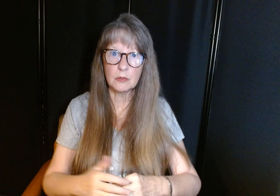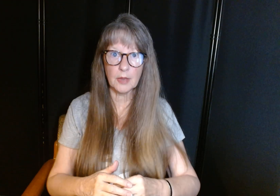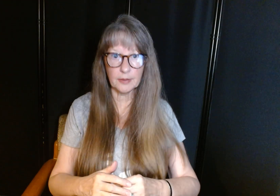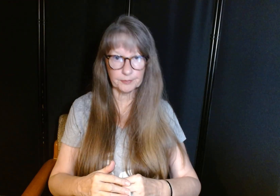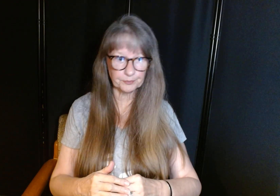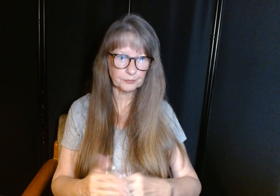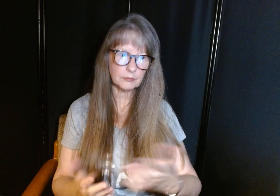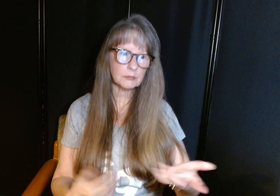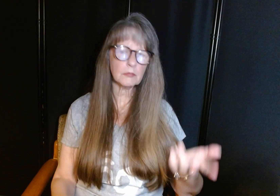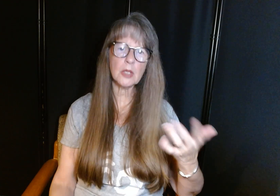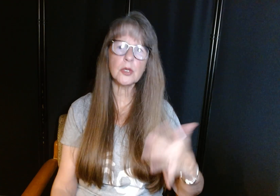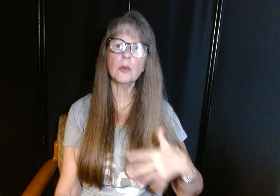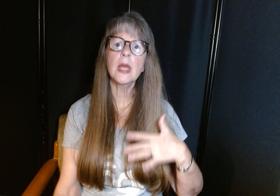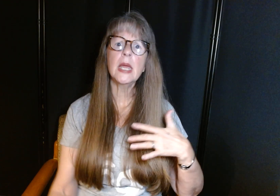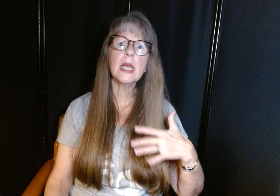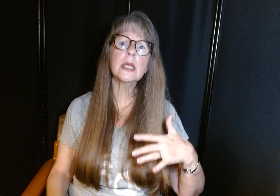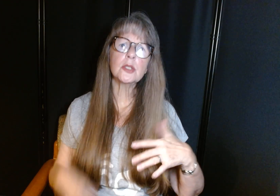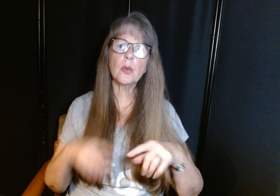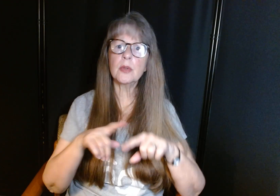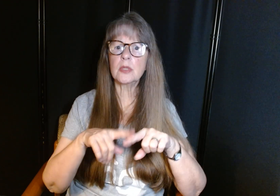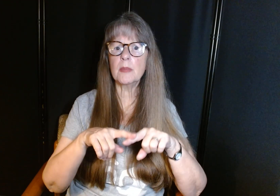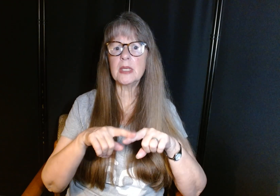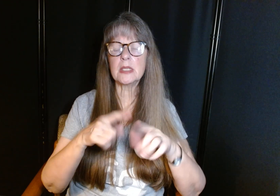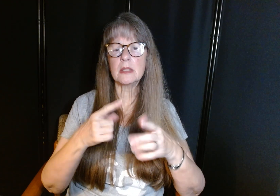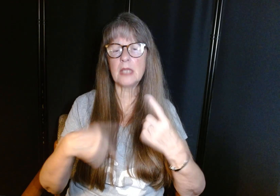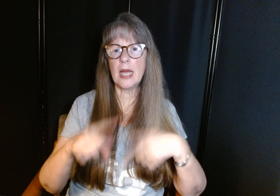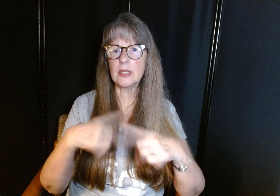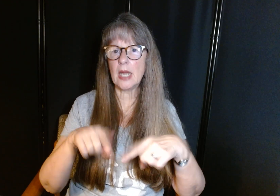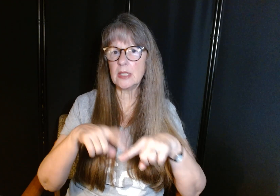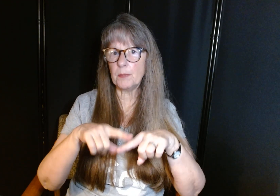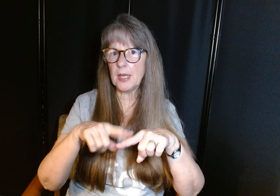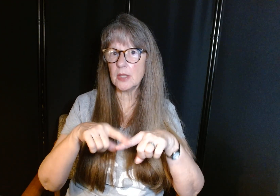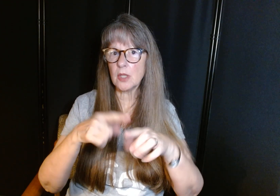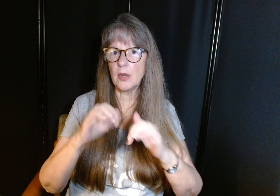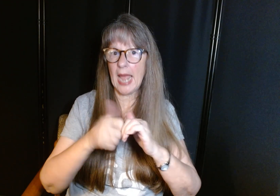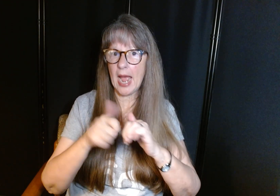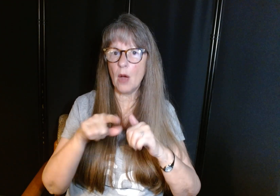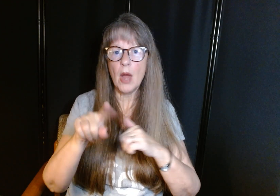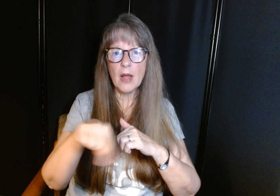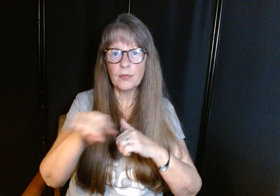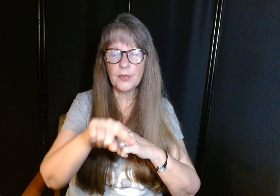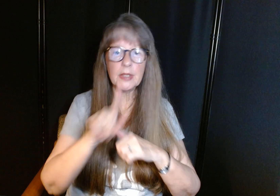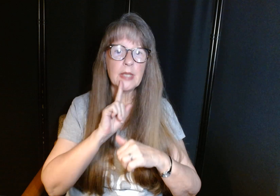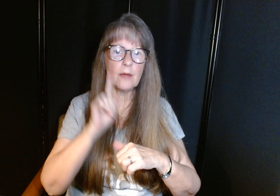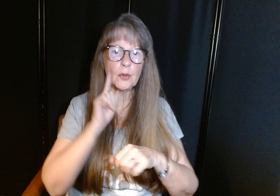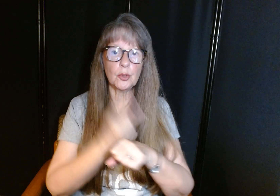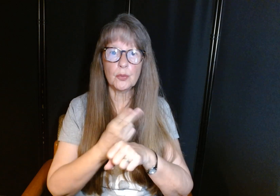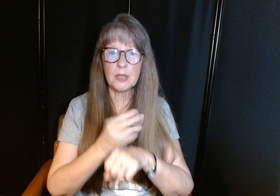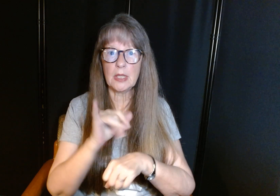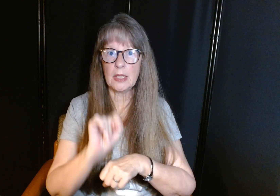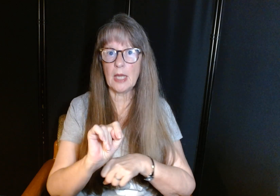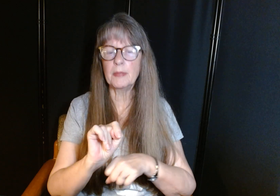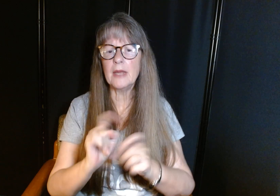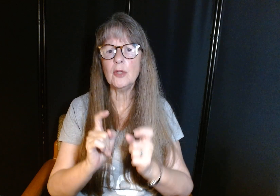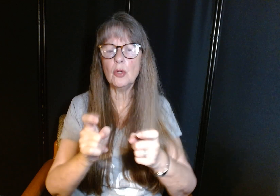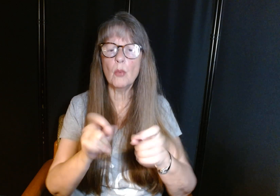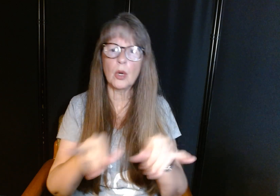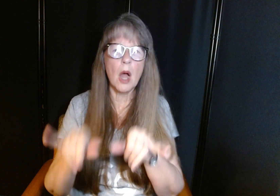right? So some of these signs kind of depends on how the deaf are using it. I'm giving you more